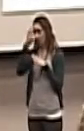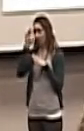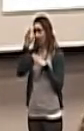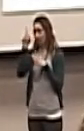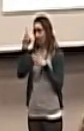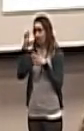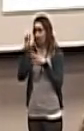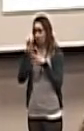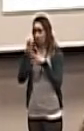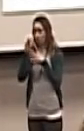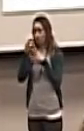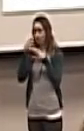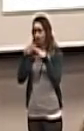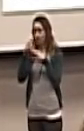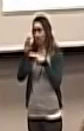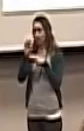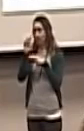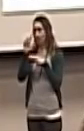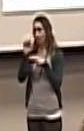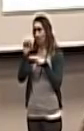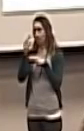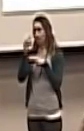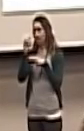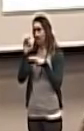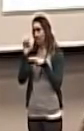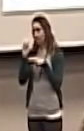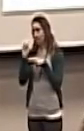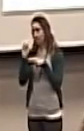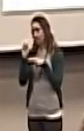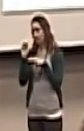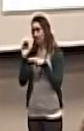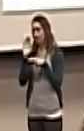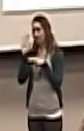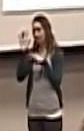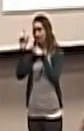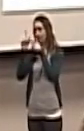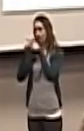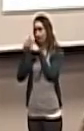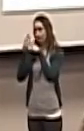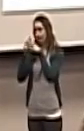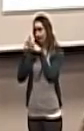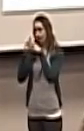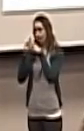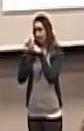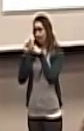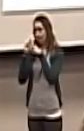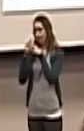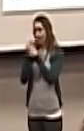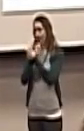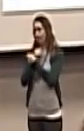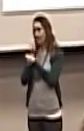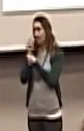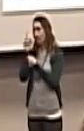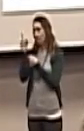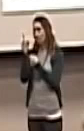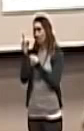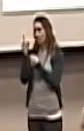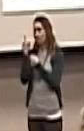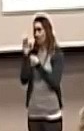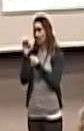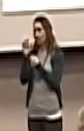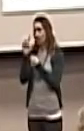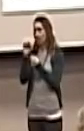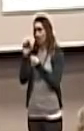chose the name Elohim to be the first name by which we would know him and come to love him. Elohim